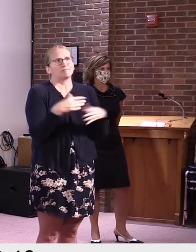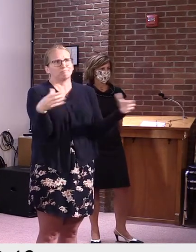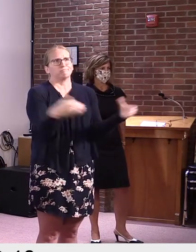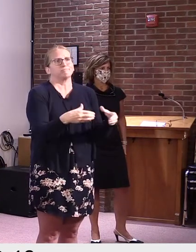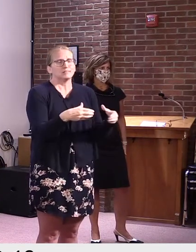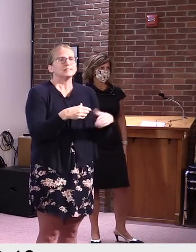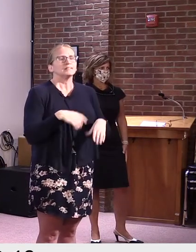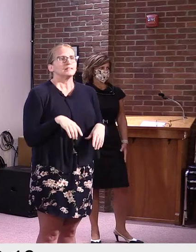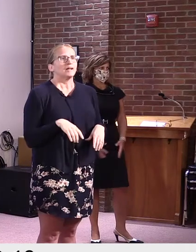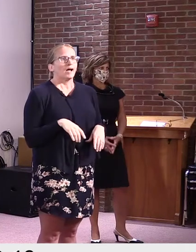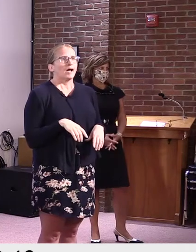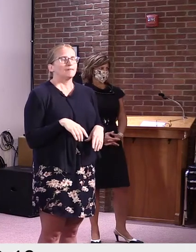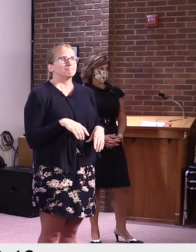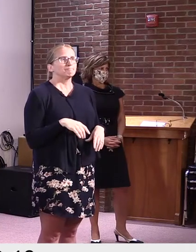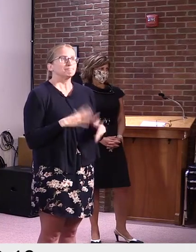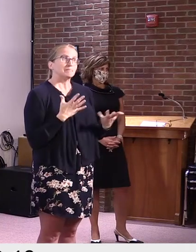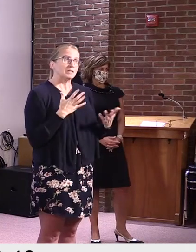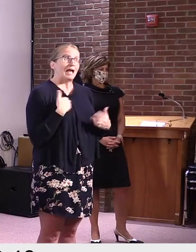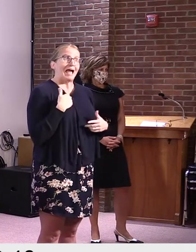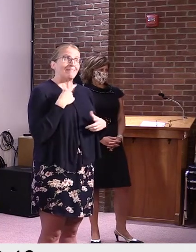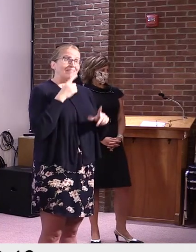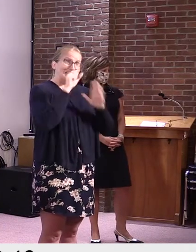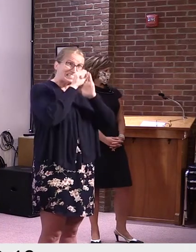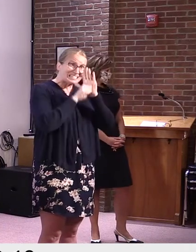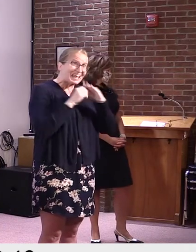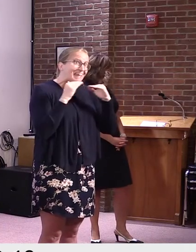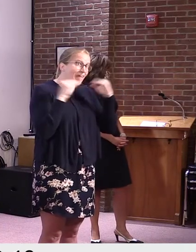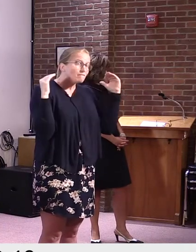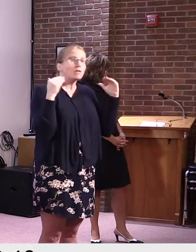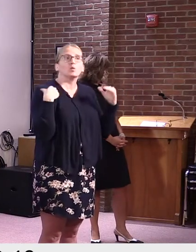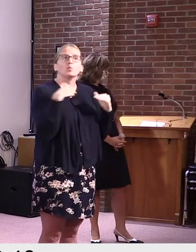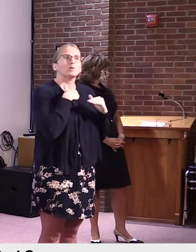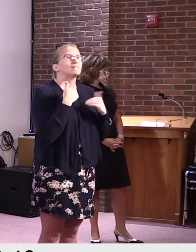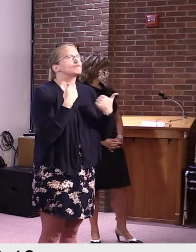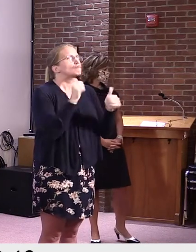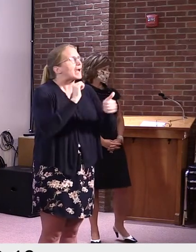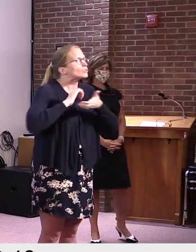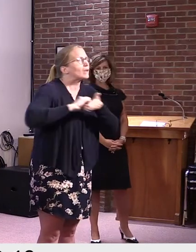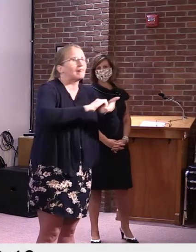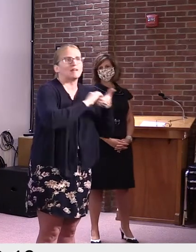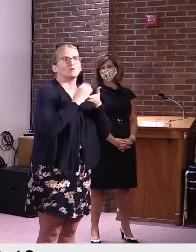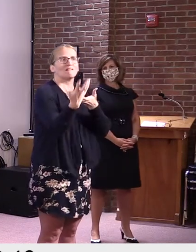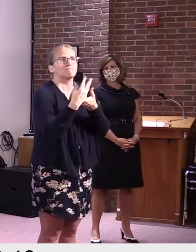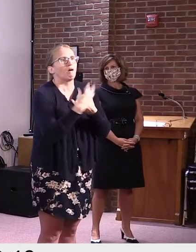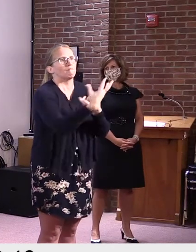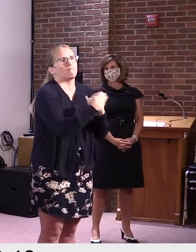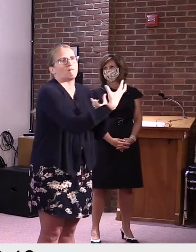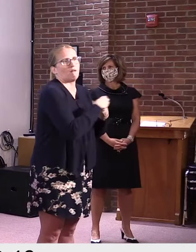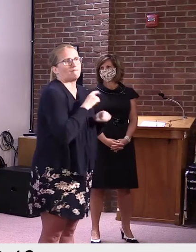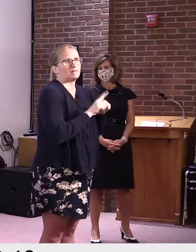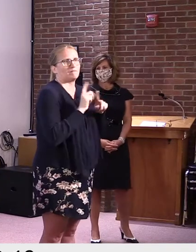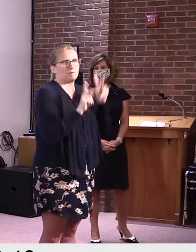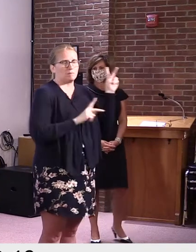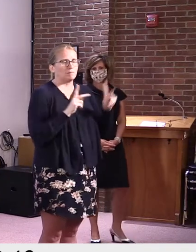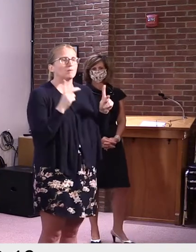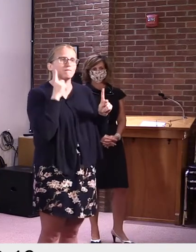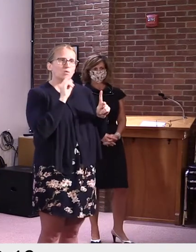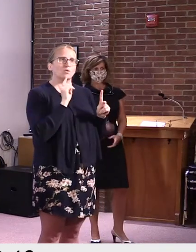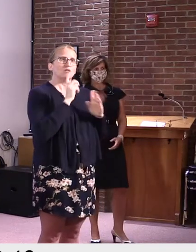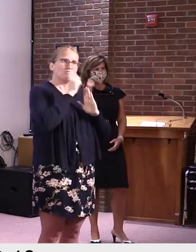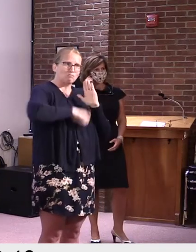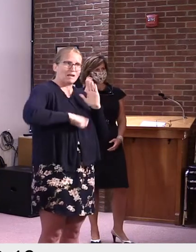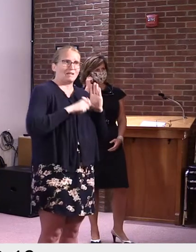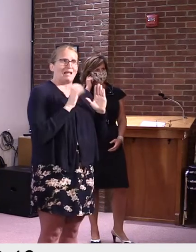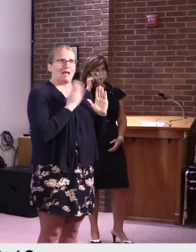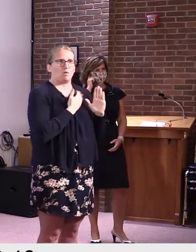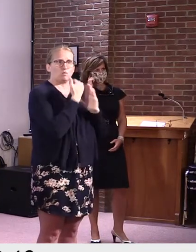at the state level, we've been very collaborative, involving a lot of stakeholders in the production of our health guidance. I think the question now is how to